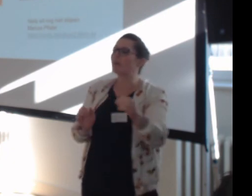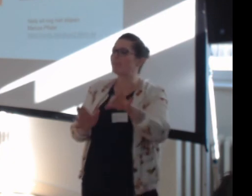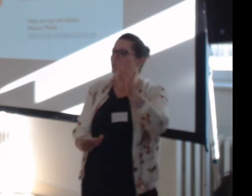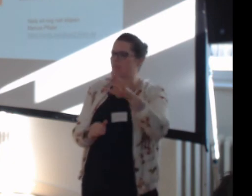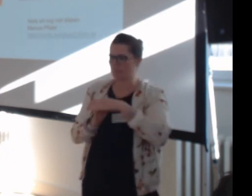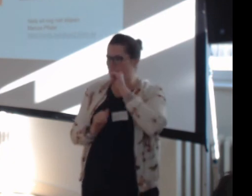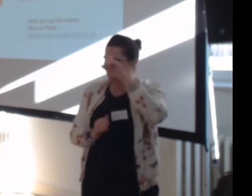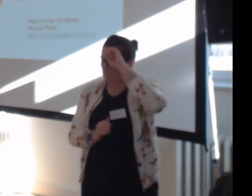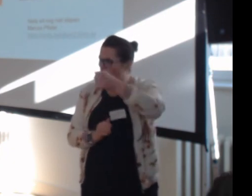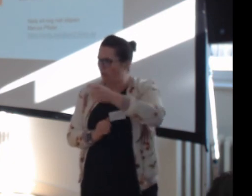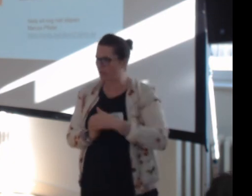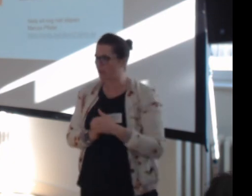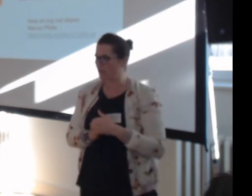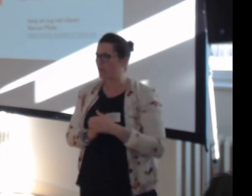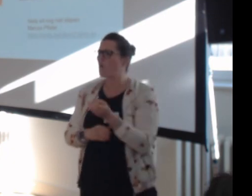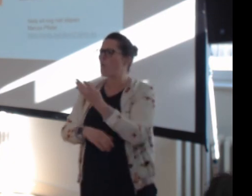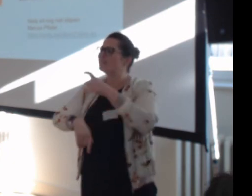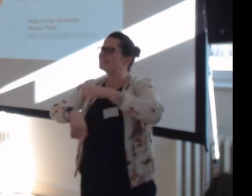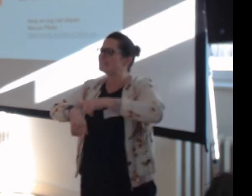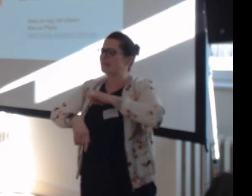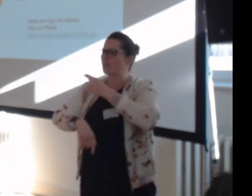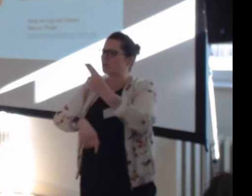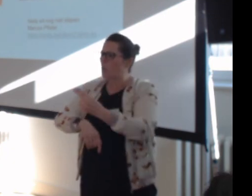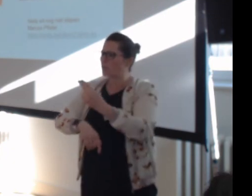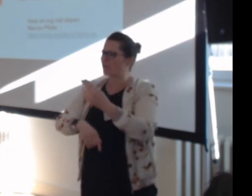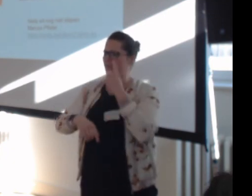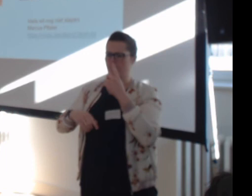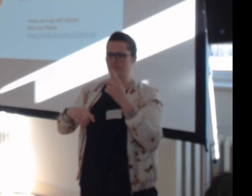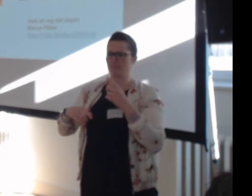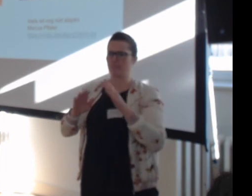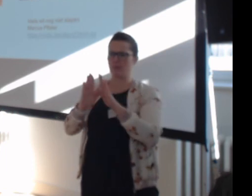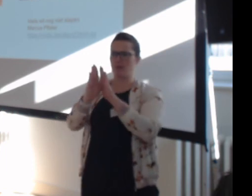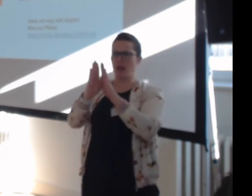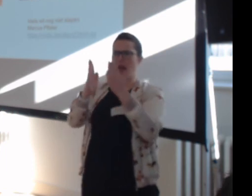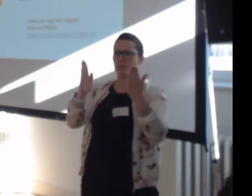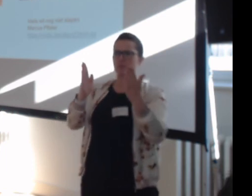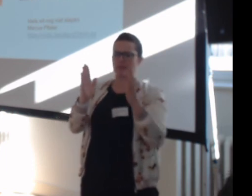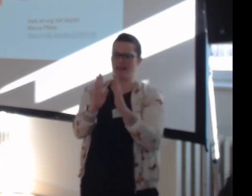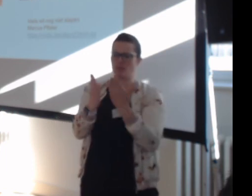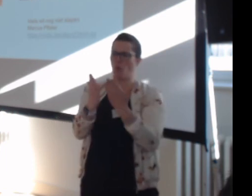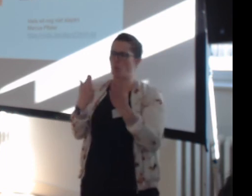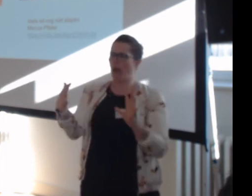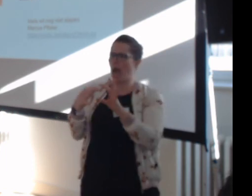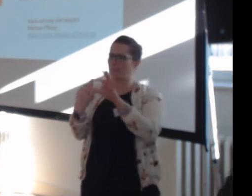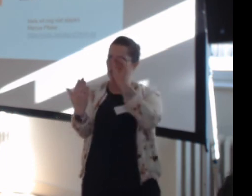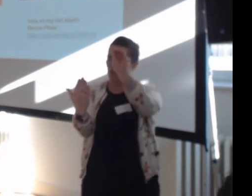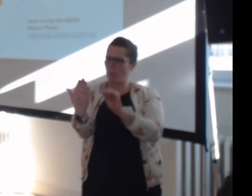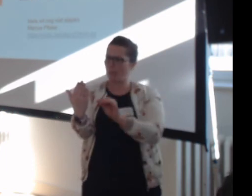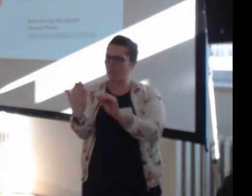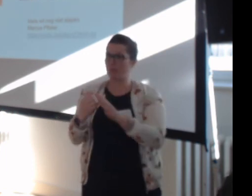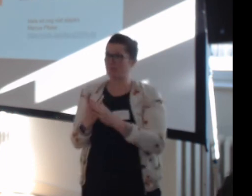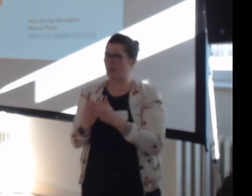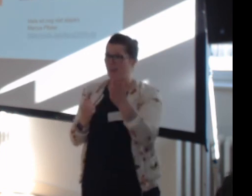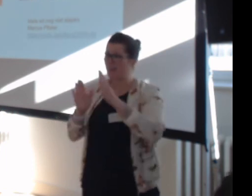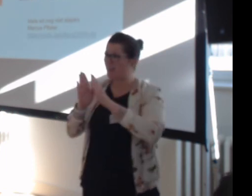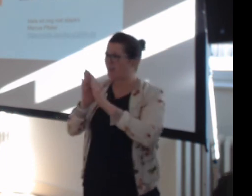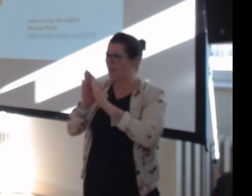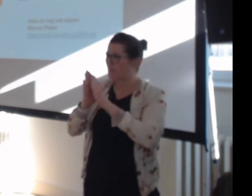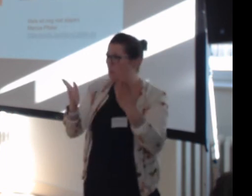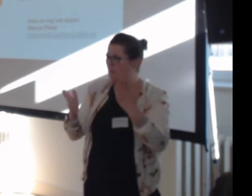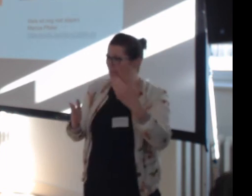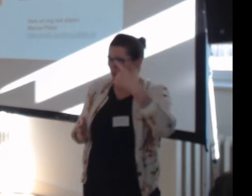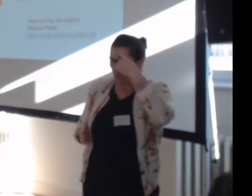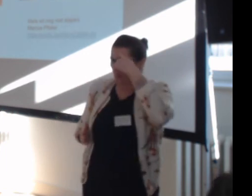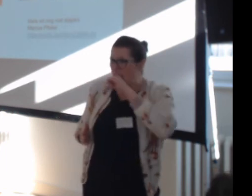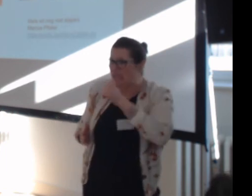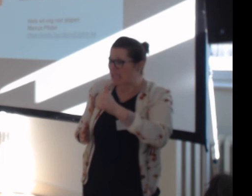is it, or how much time does it take to put a hyperlink in the library catalog? But I'm sure libraries don't know about these